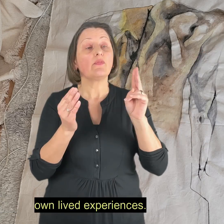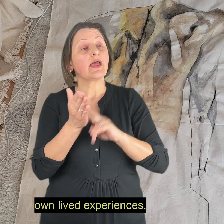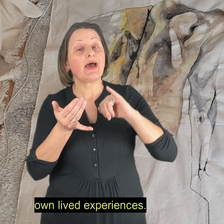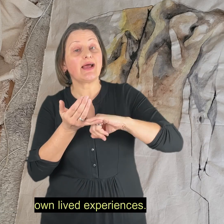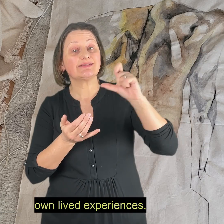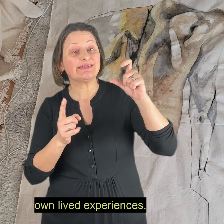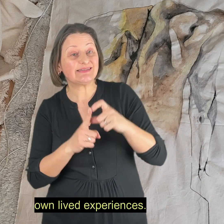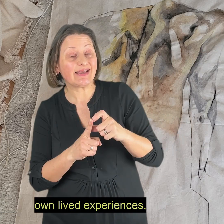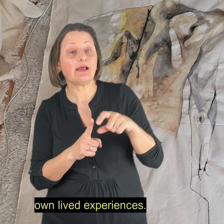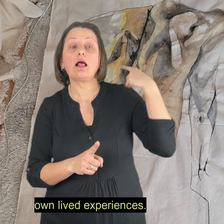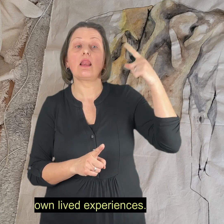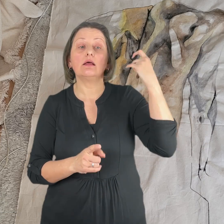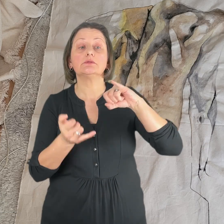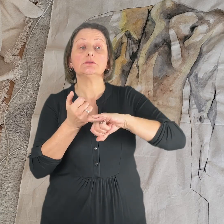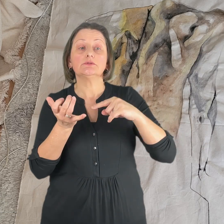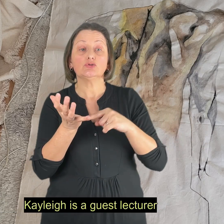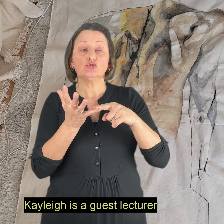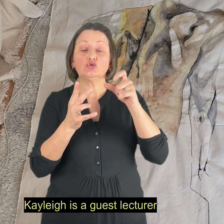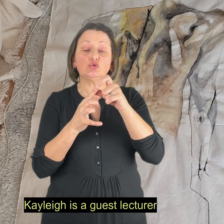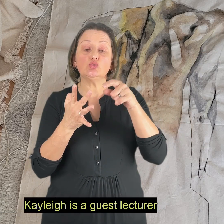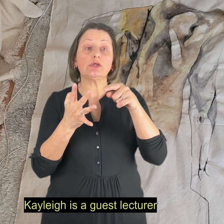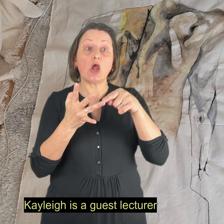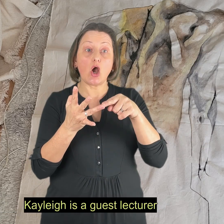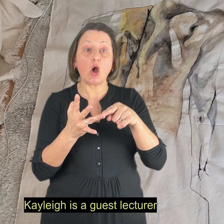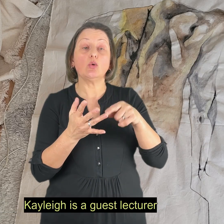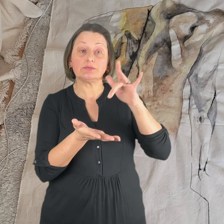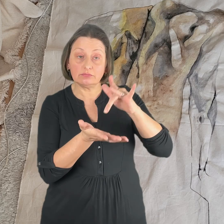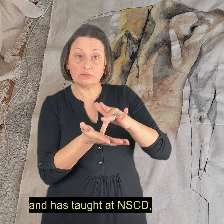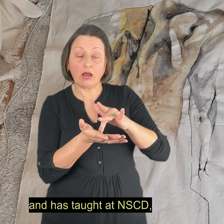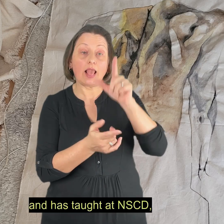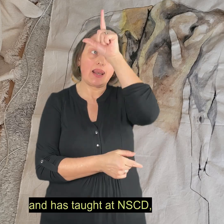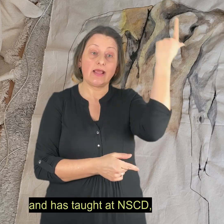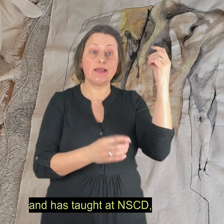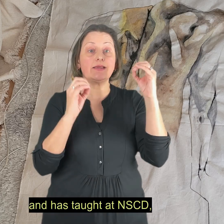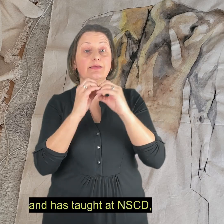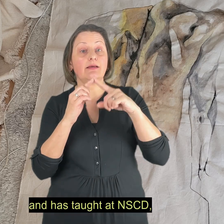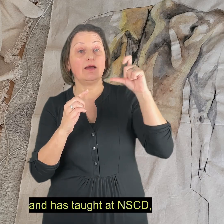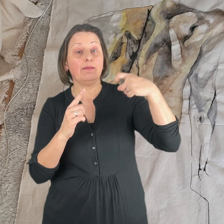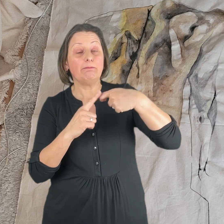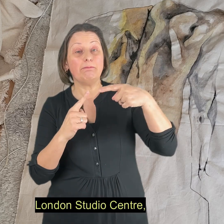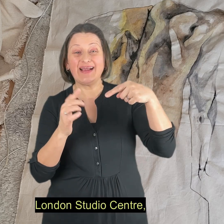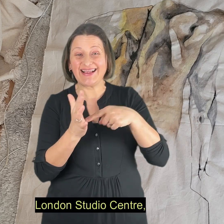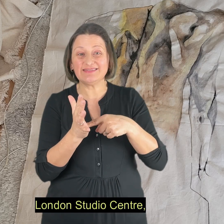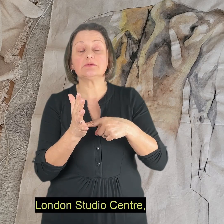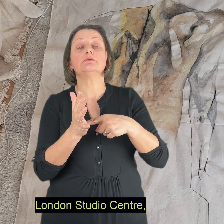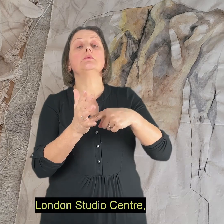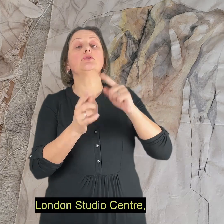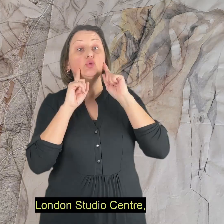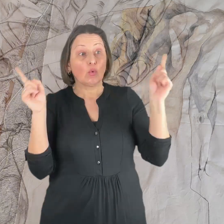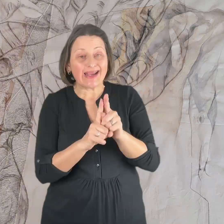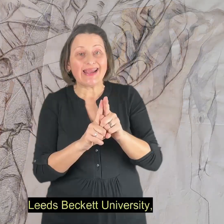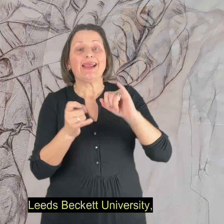her own lived experiences. Kaylee is a guest lecturer and has taught at NSCD, London